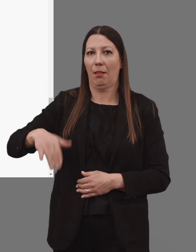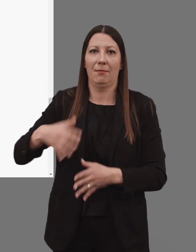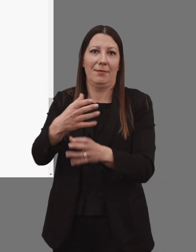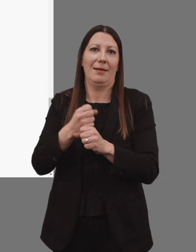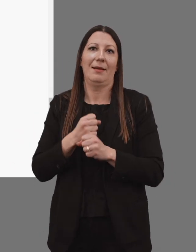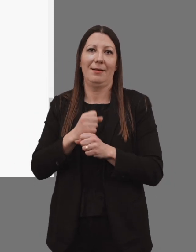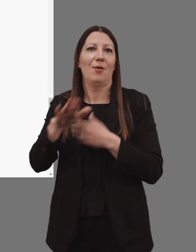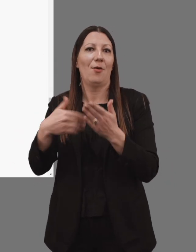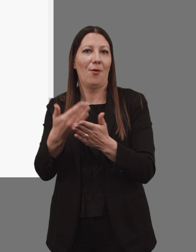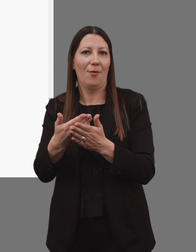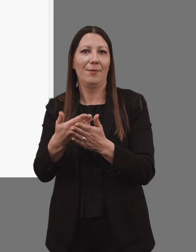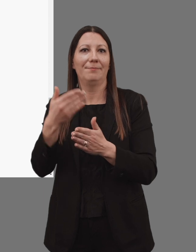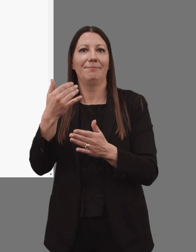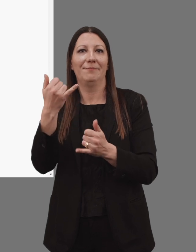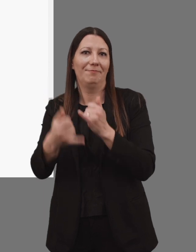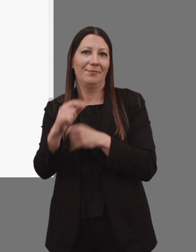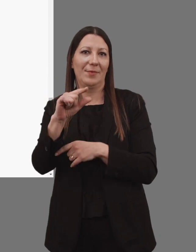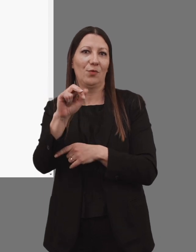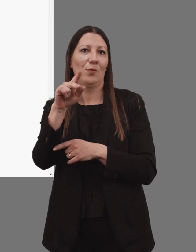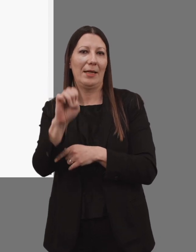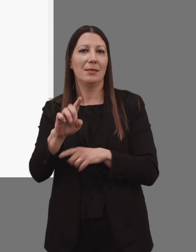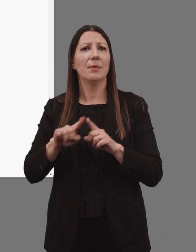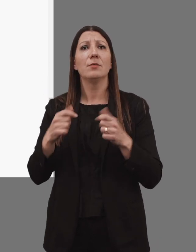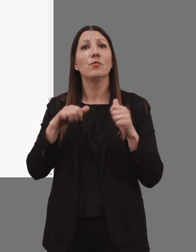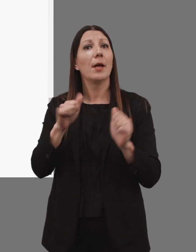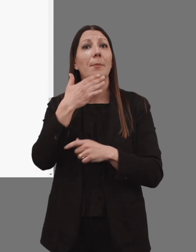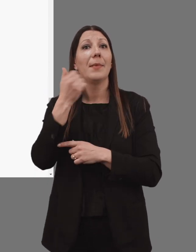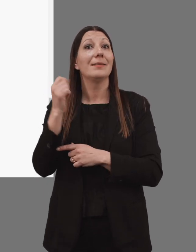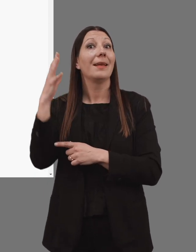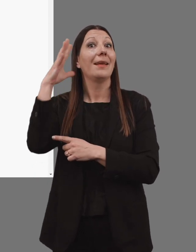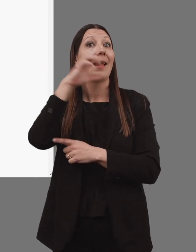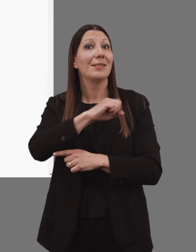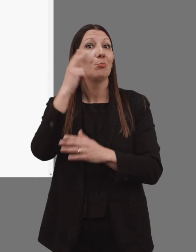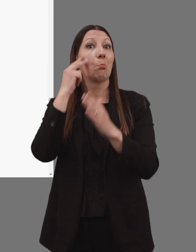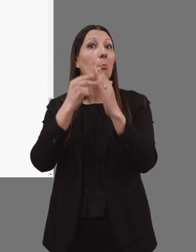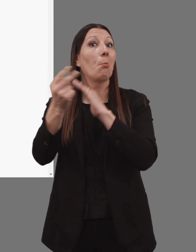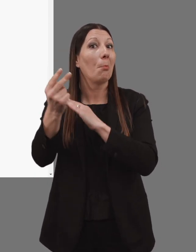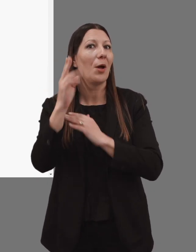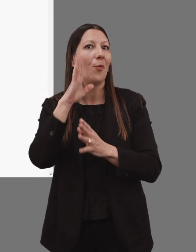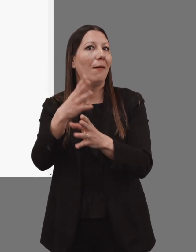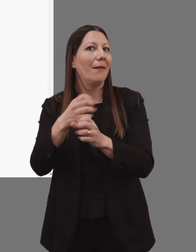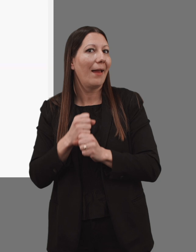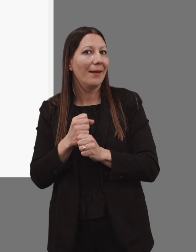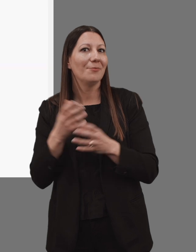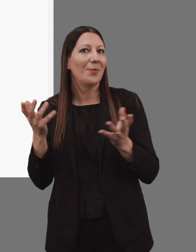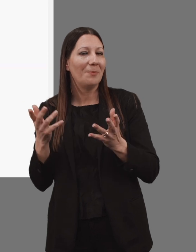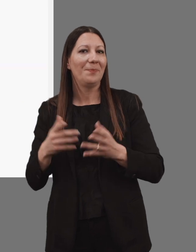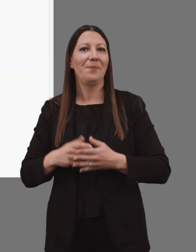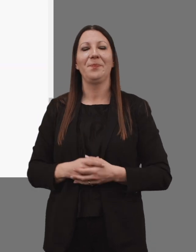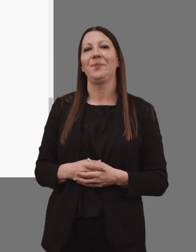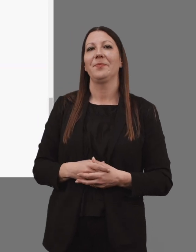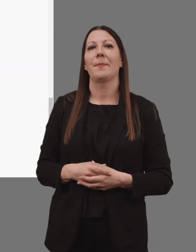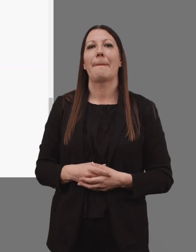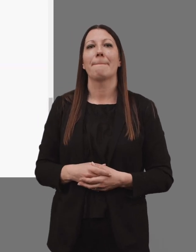in your best guess for the grade that you think you will receive. Once we get this information, if you meet the